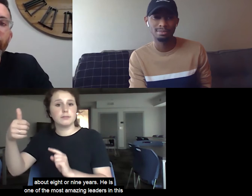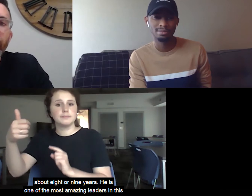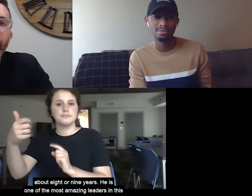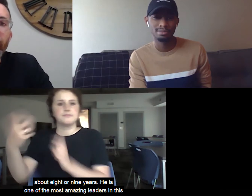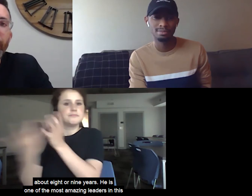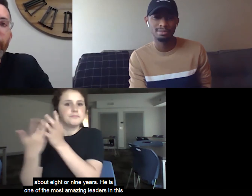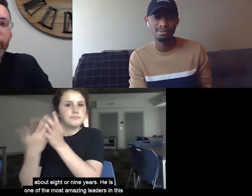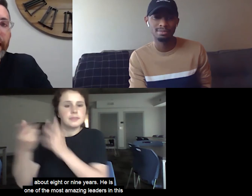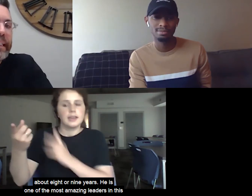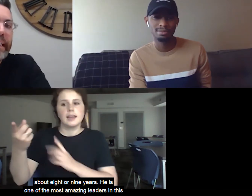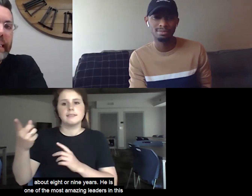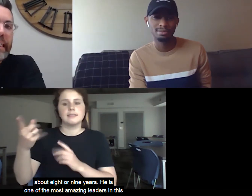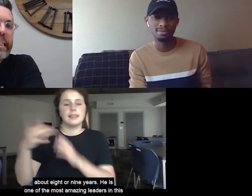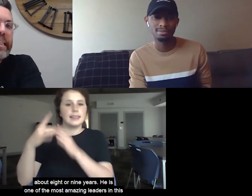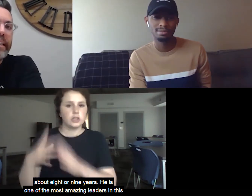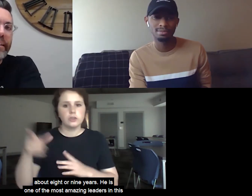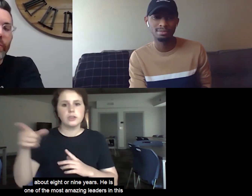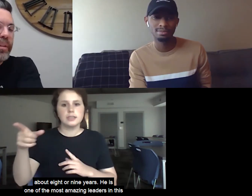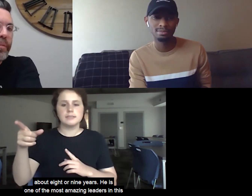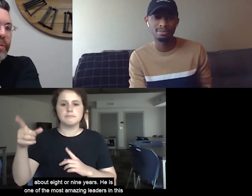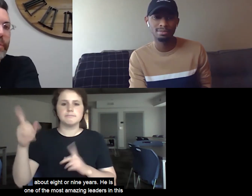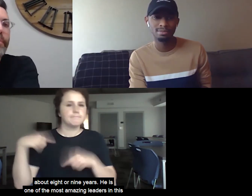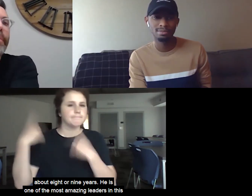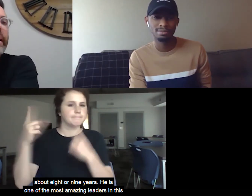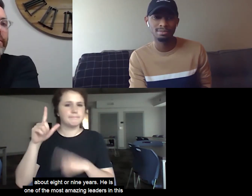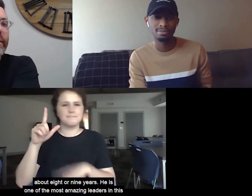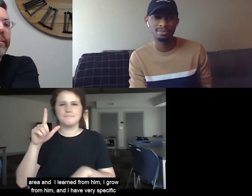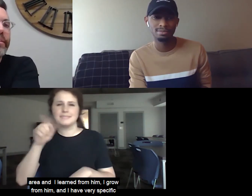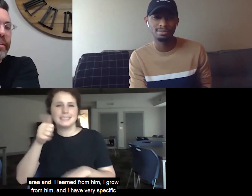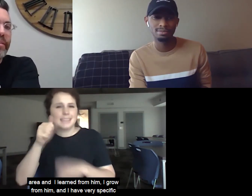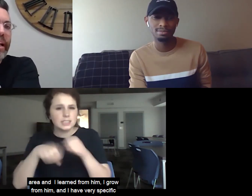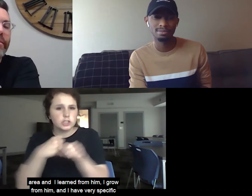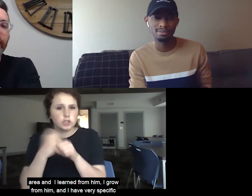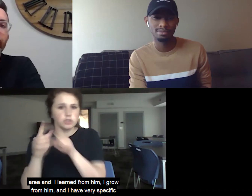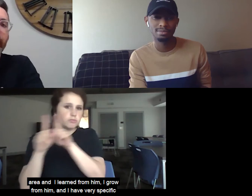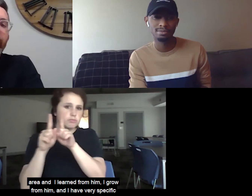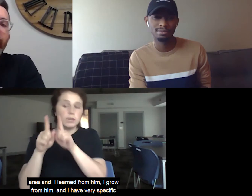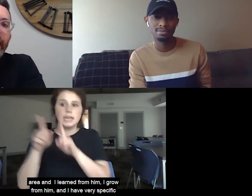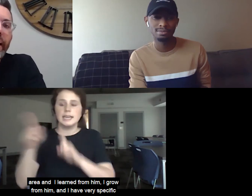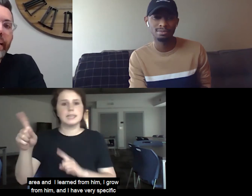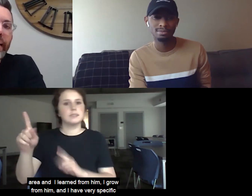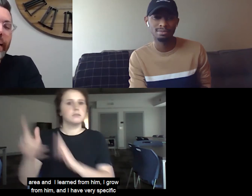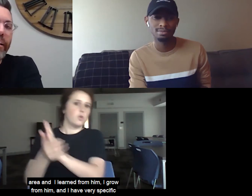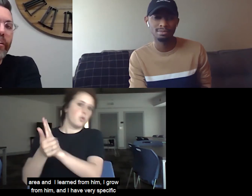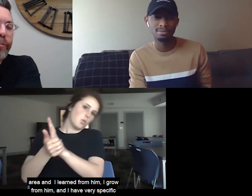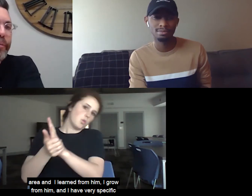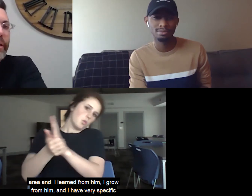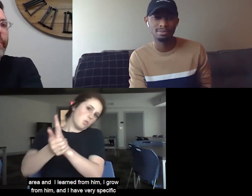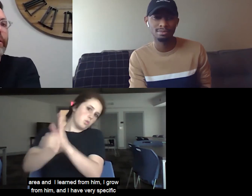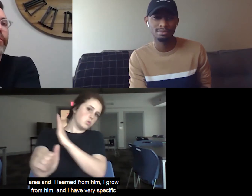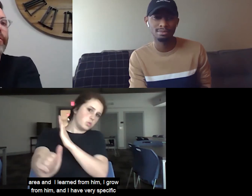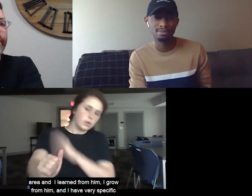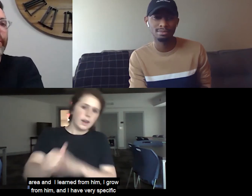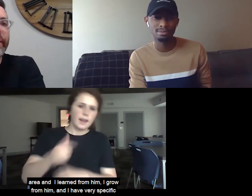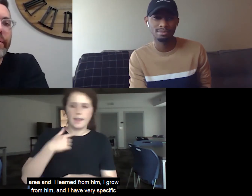years. And he is one of the most amazing leaders in this area. And I learn from him,